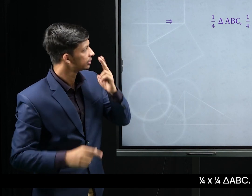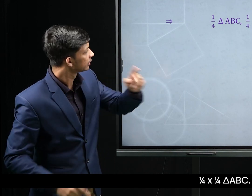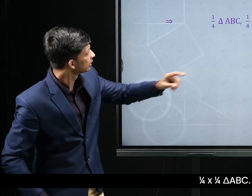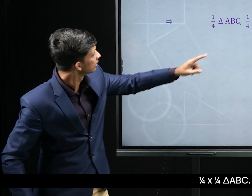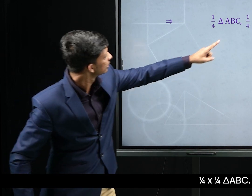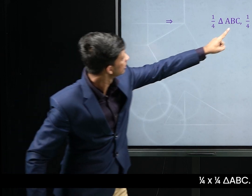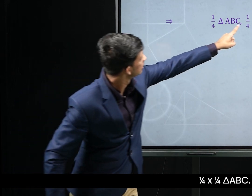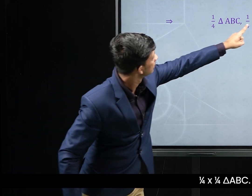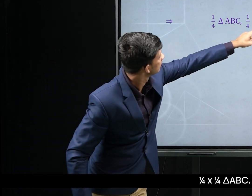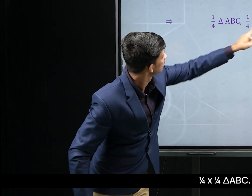triangle ABC,